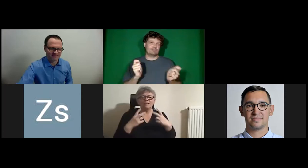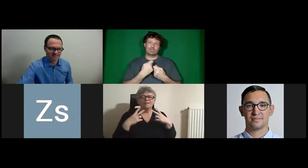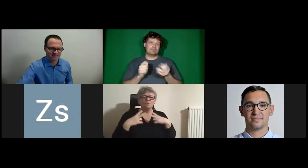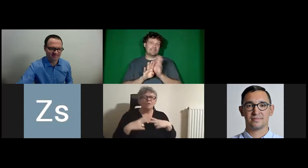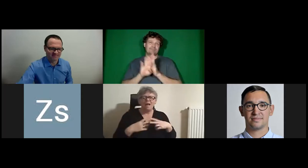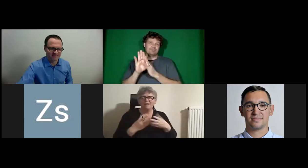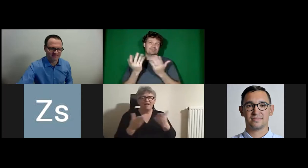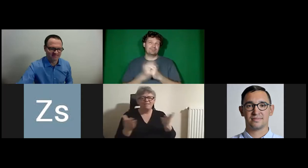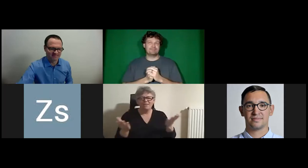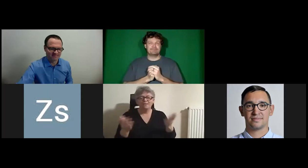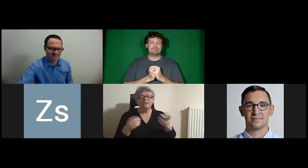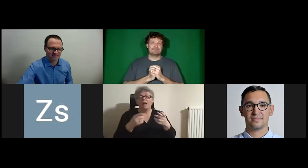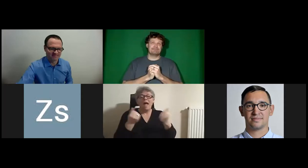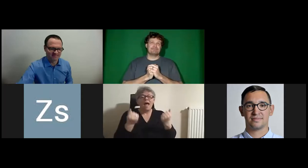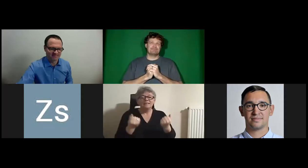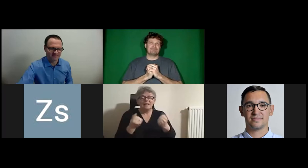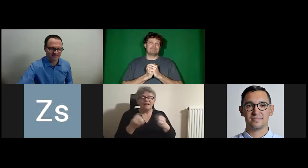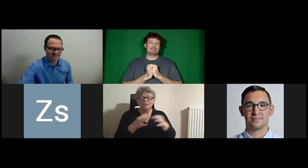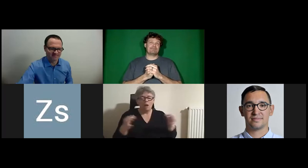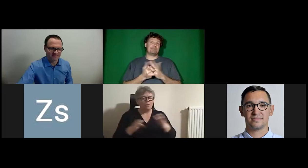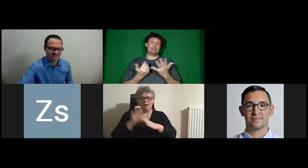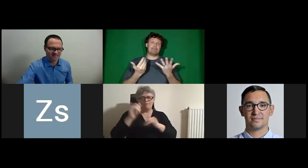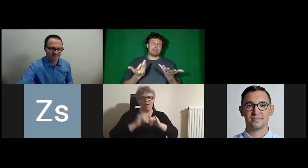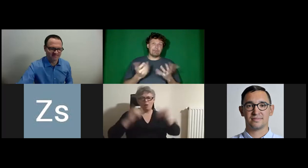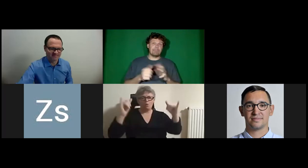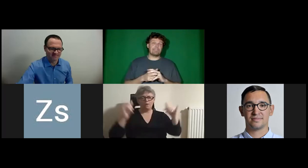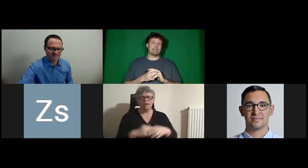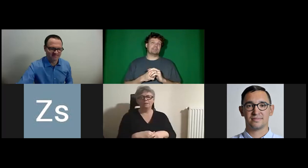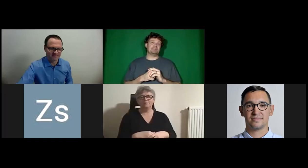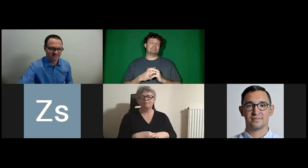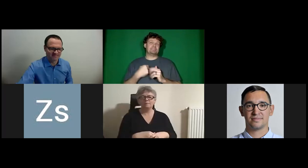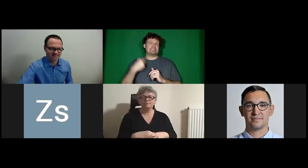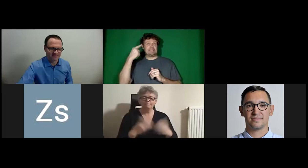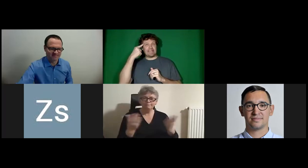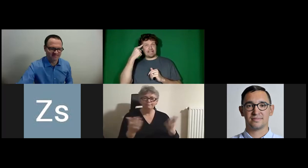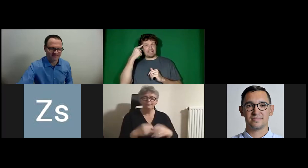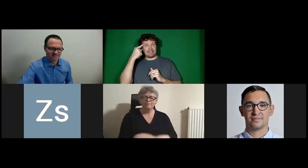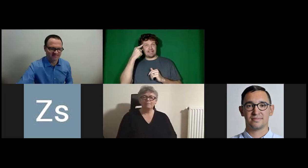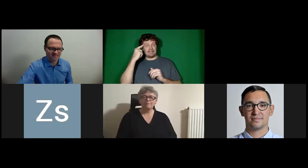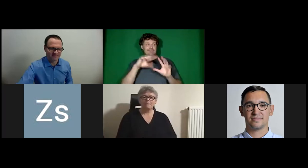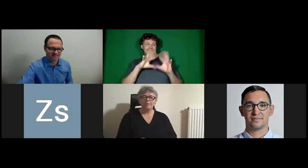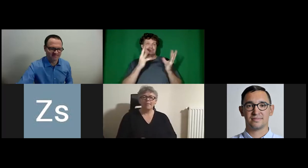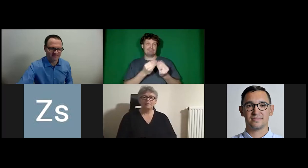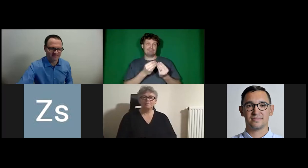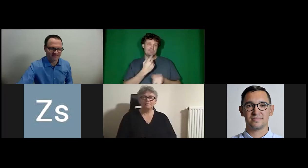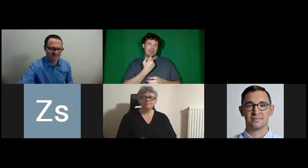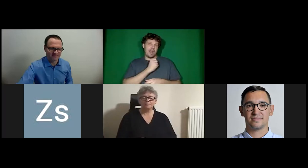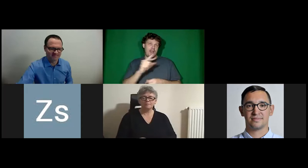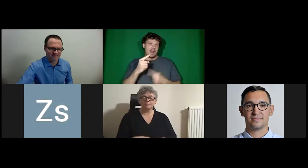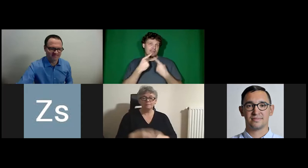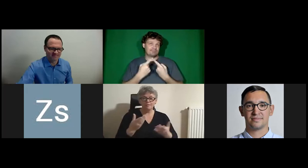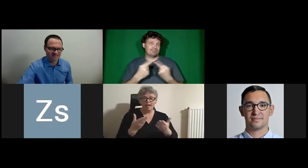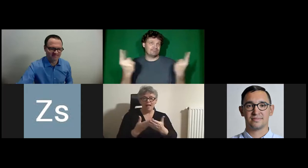health is. And also that without training, I would not be able to further improve my play.